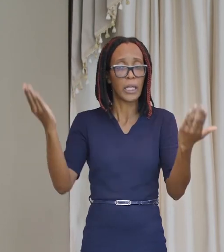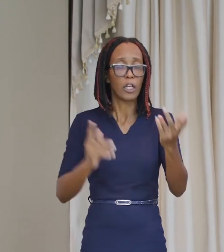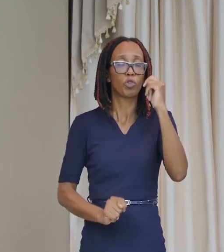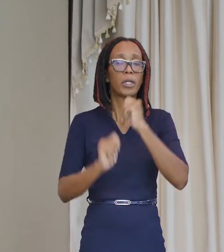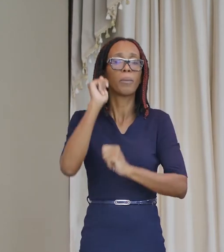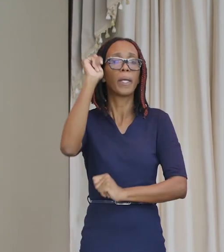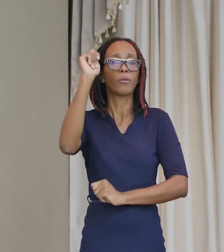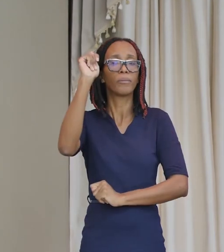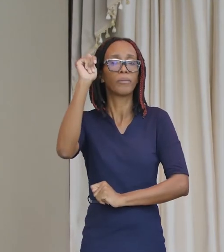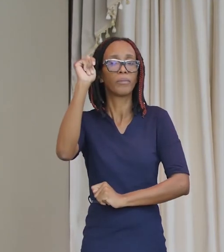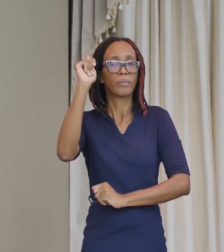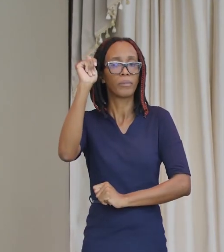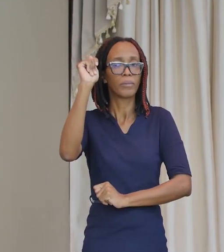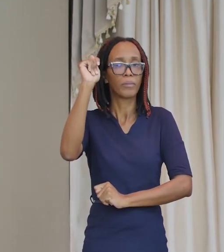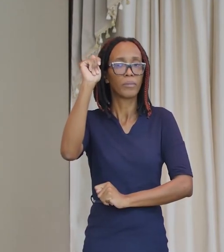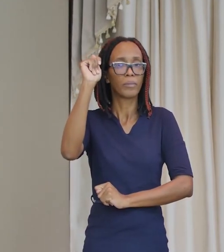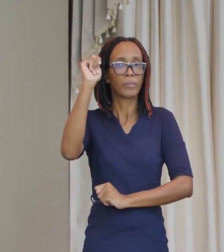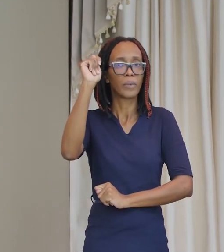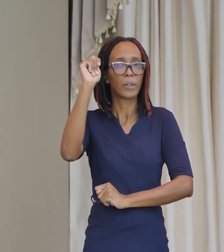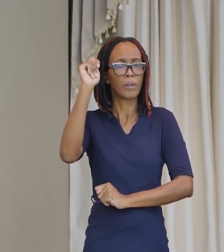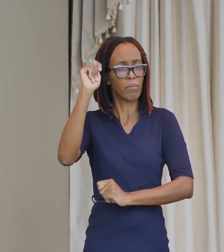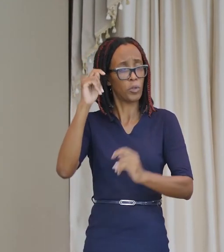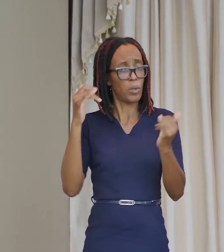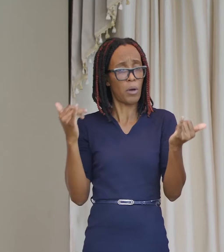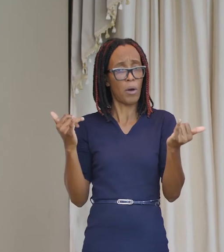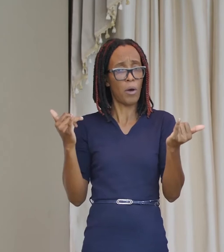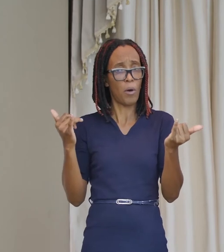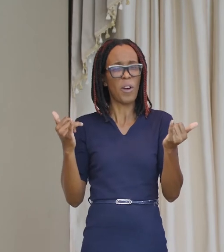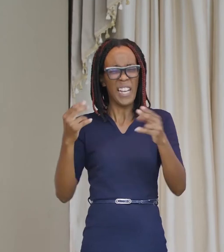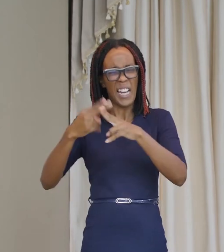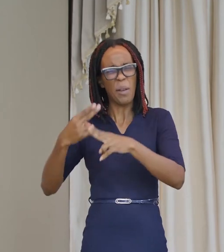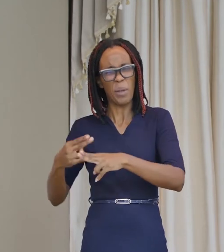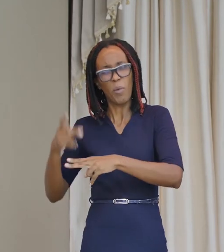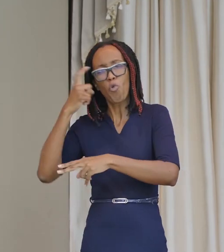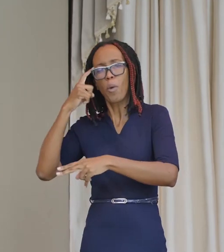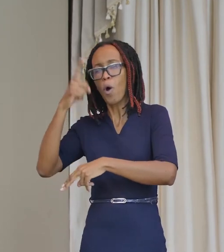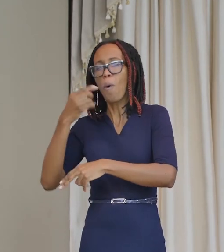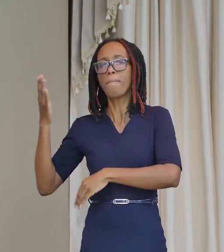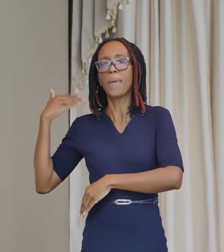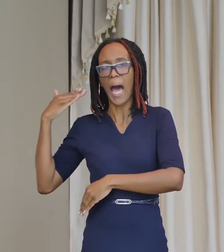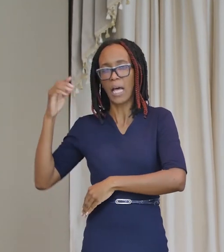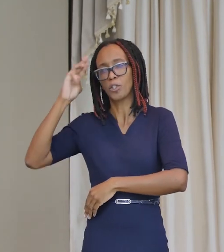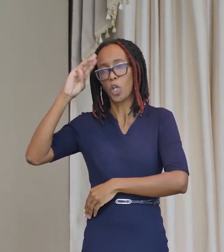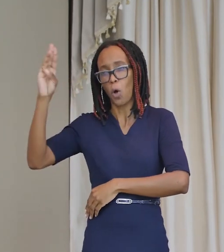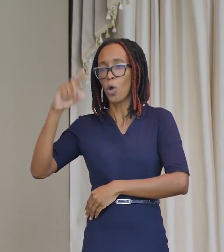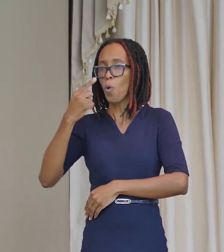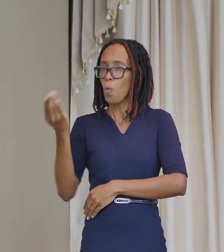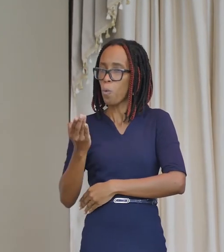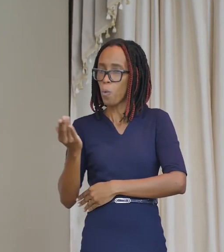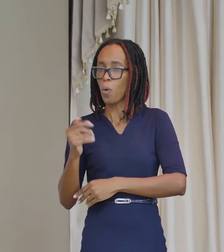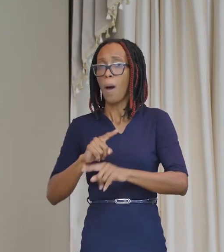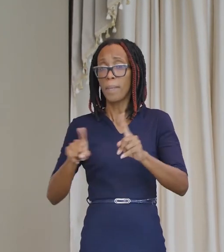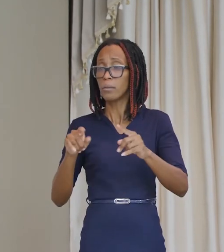in Trinidad and Tobago. Permit me, therefore, to call a few names of those who have gone home